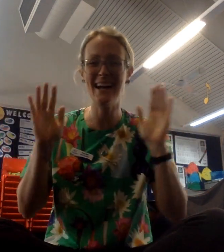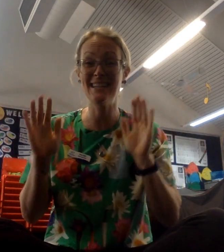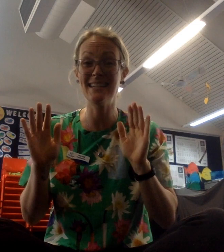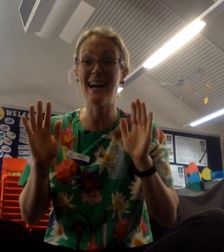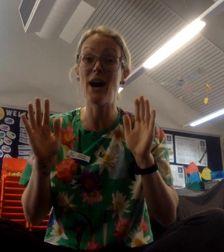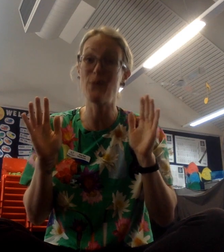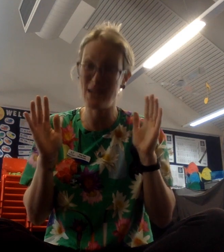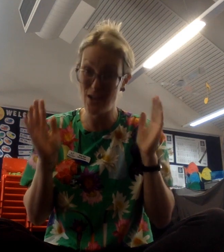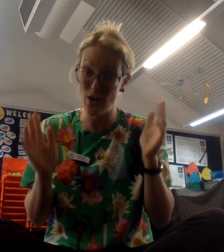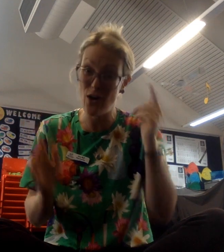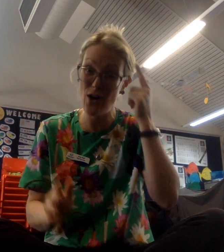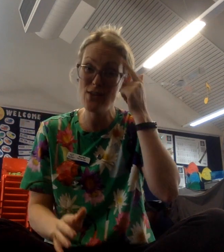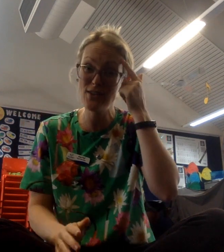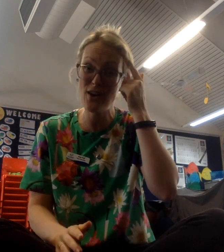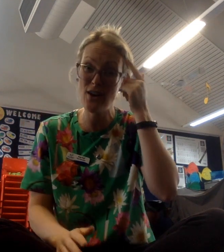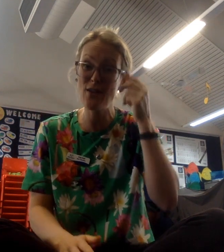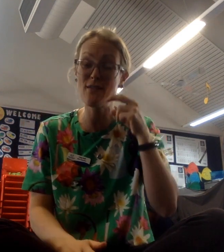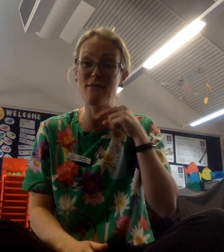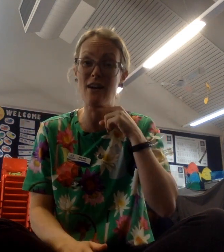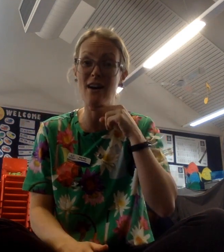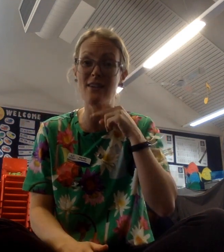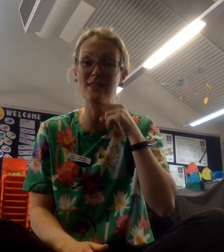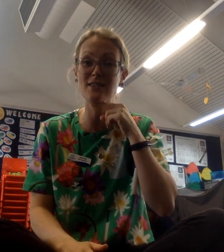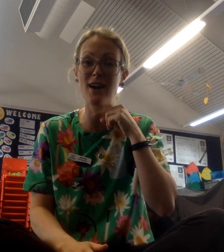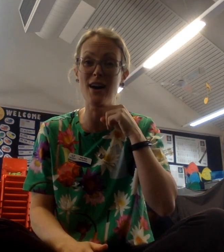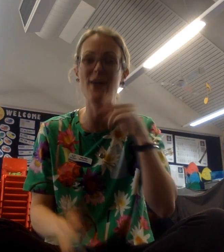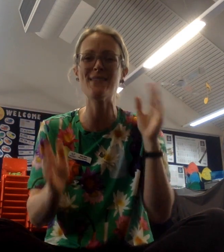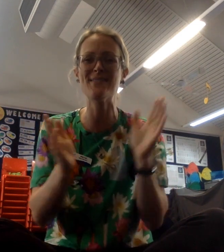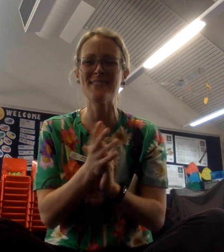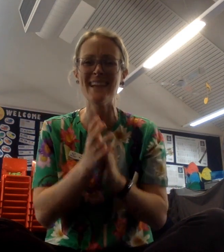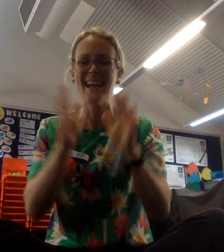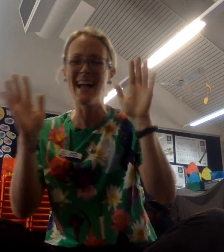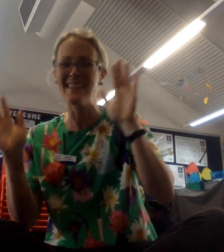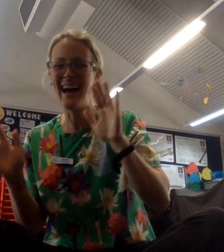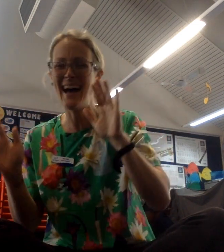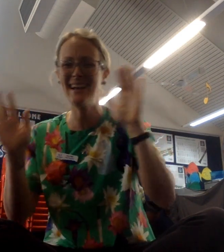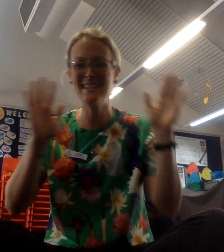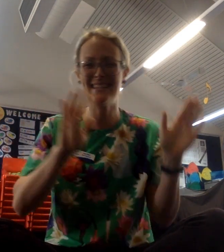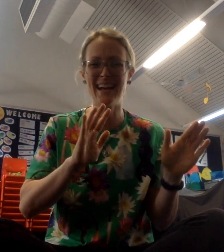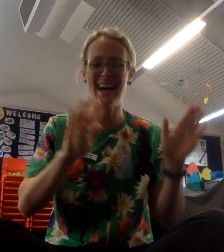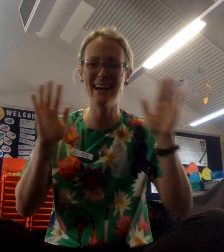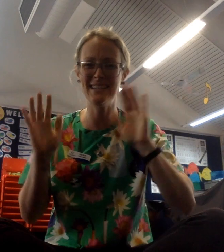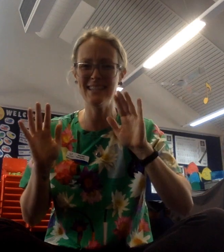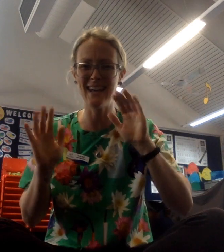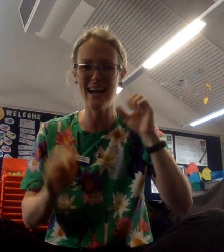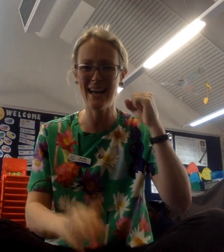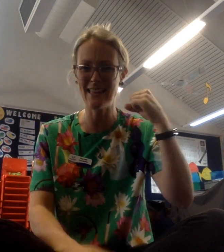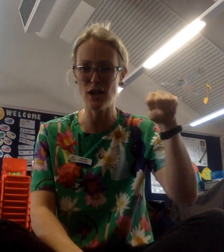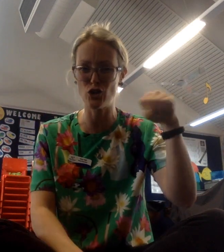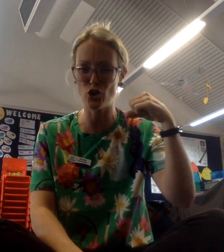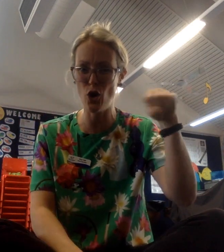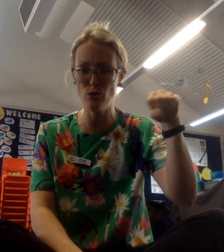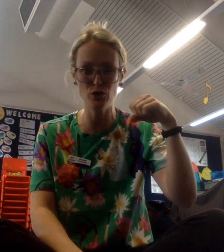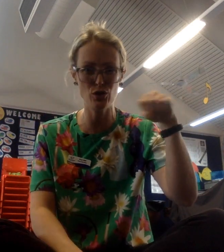dee da we all know frogs go la dee da dee da they don't